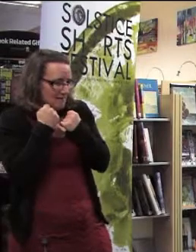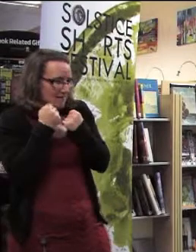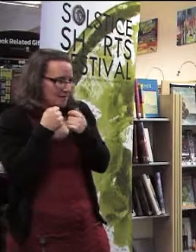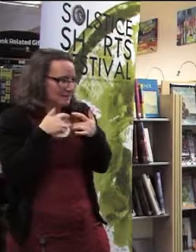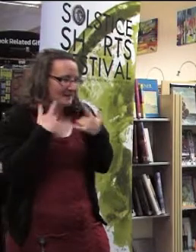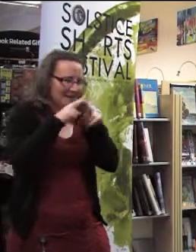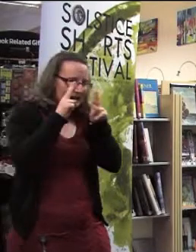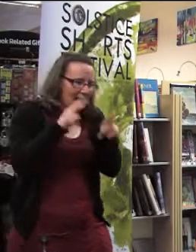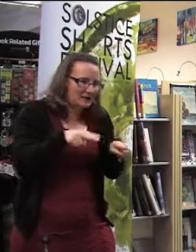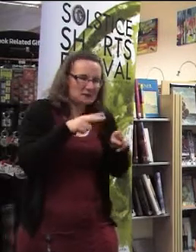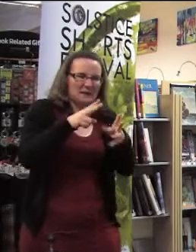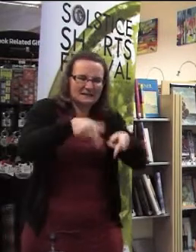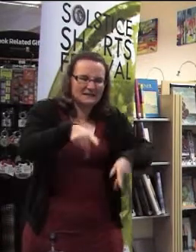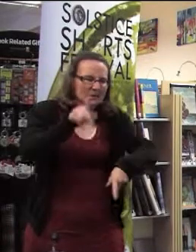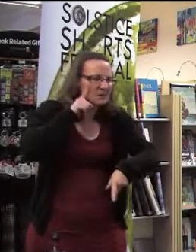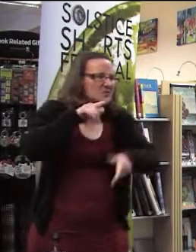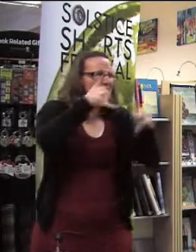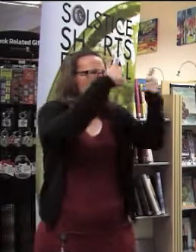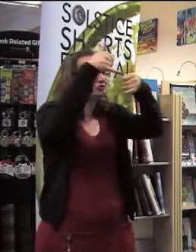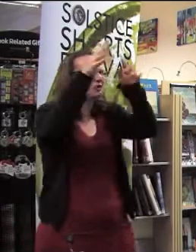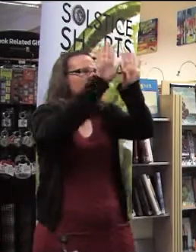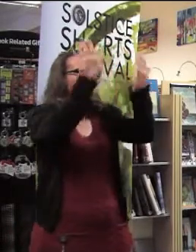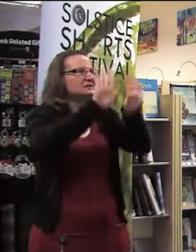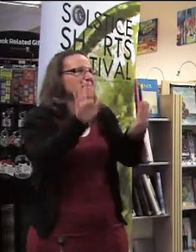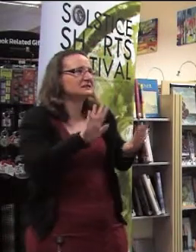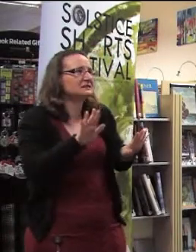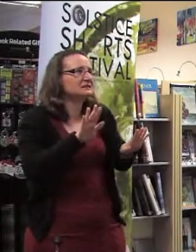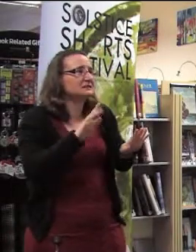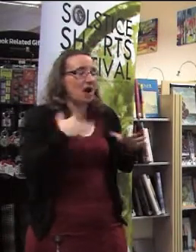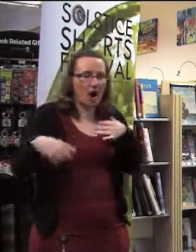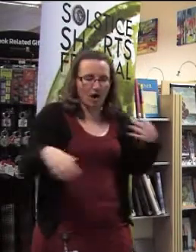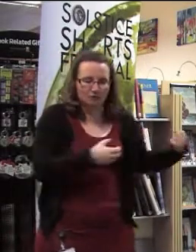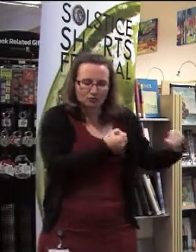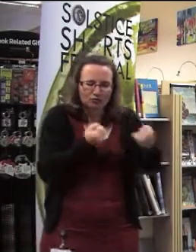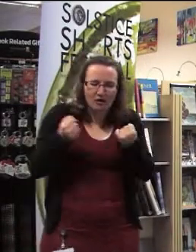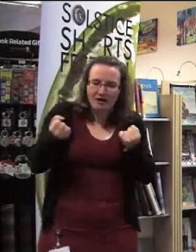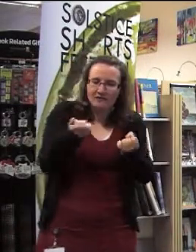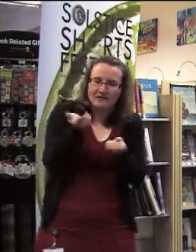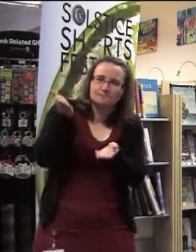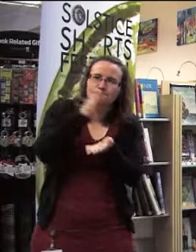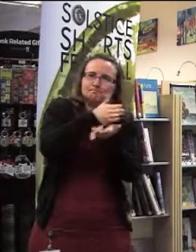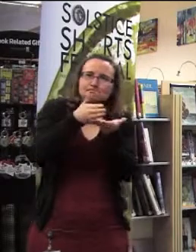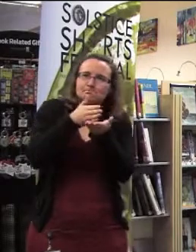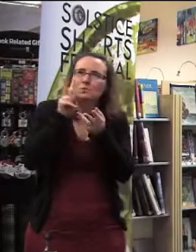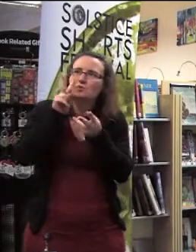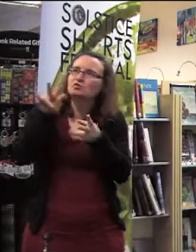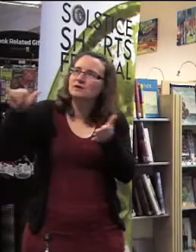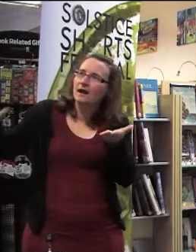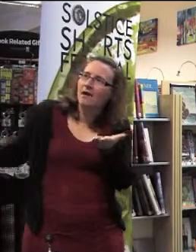in the dark and watching plane after plane take off into the black.